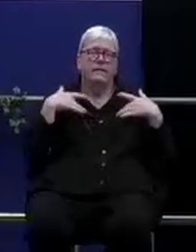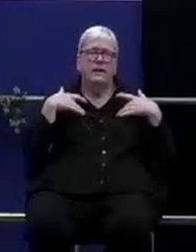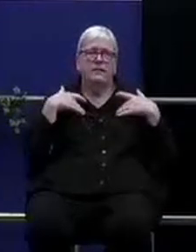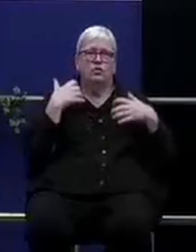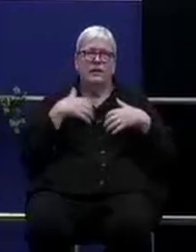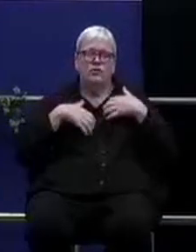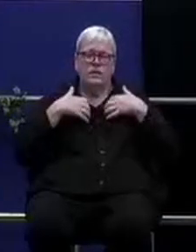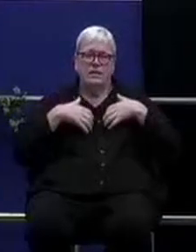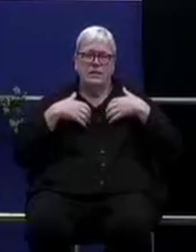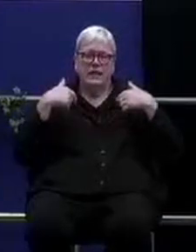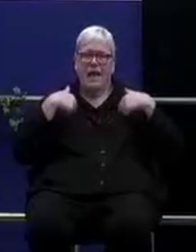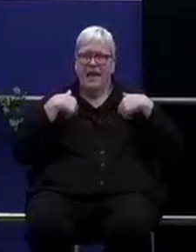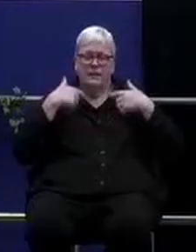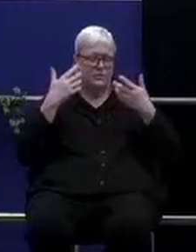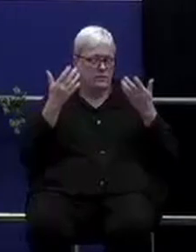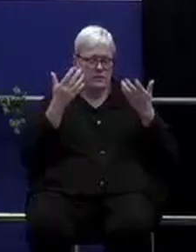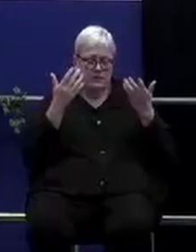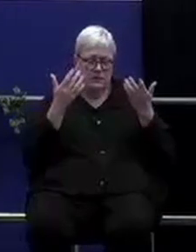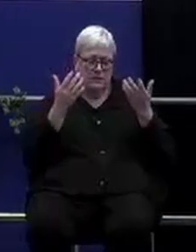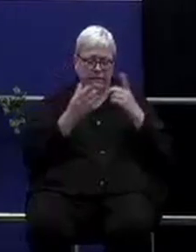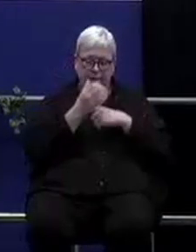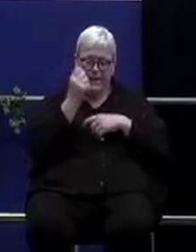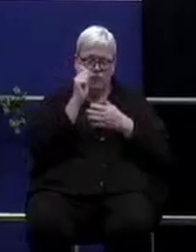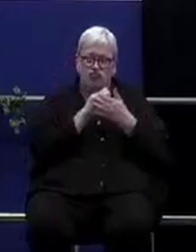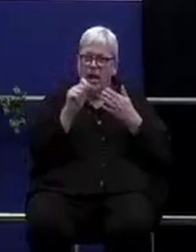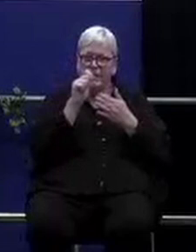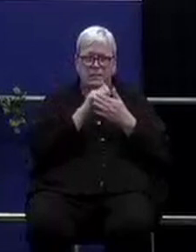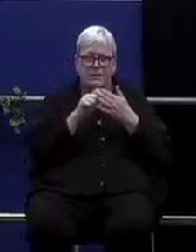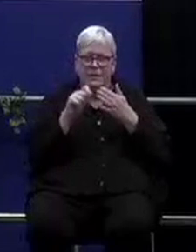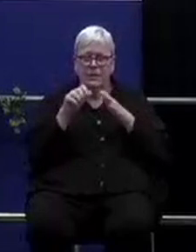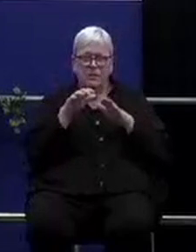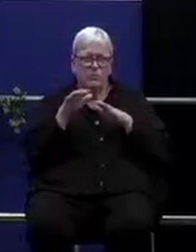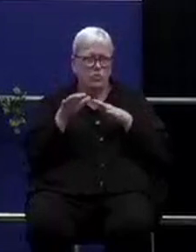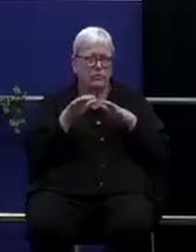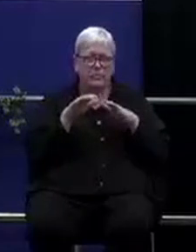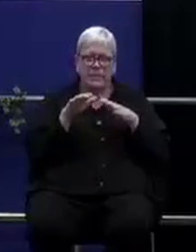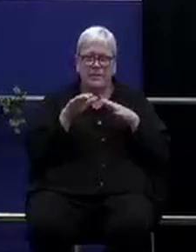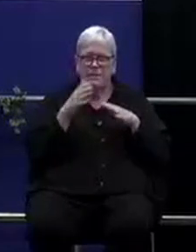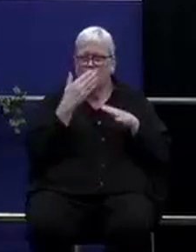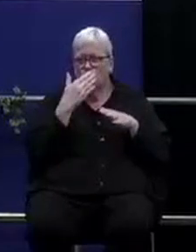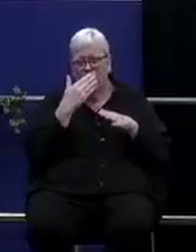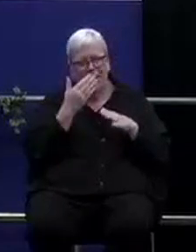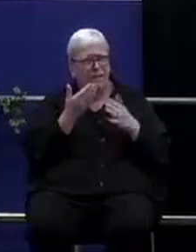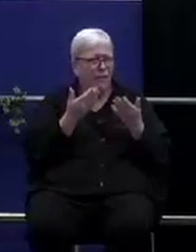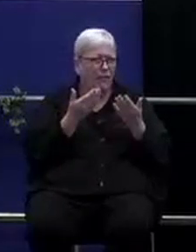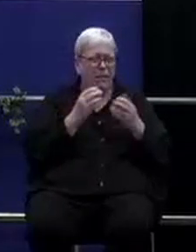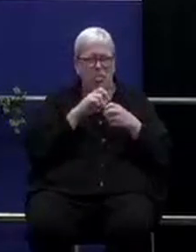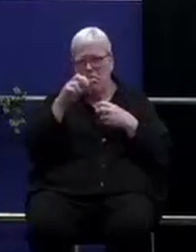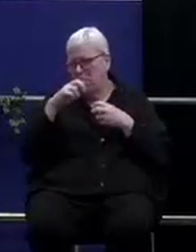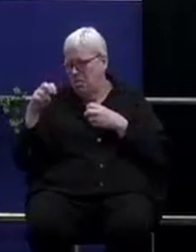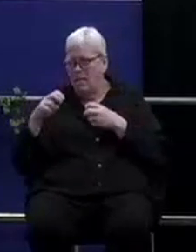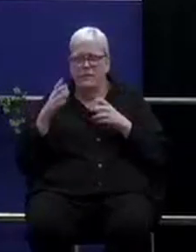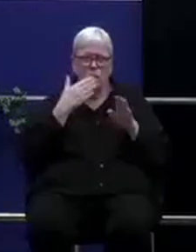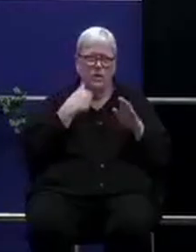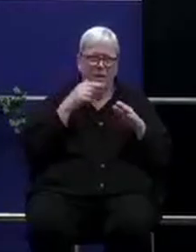is I actually find writing movements in novels kind of boring. So I find myself